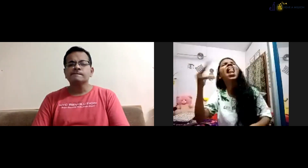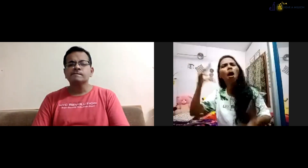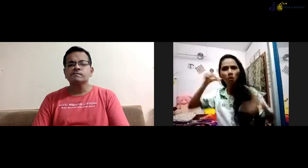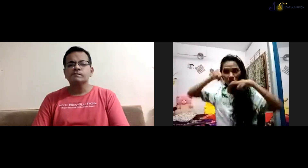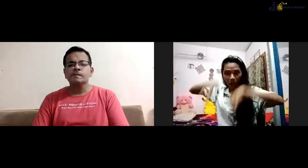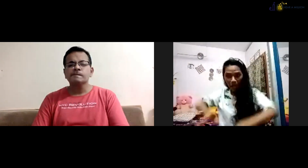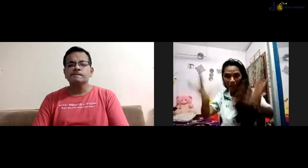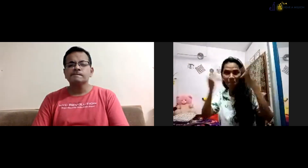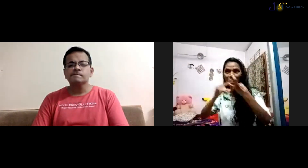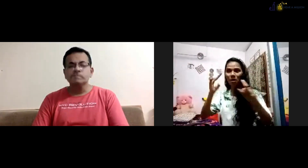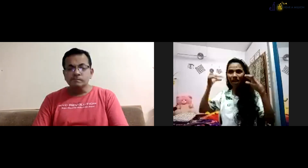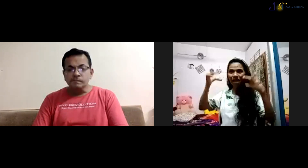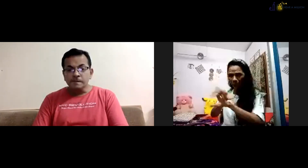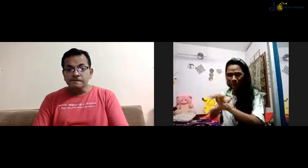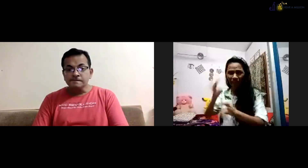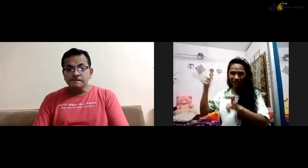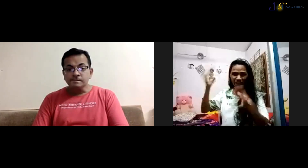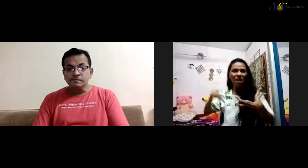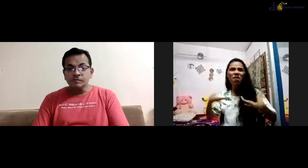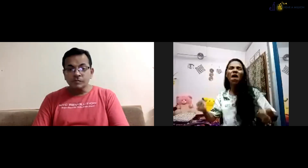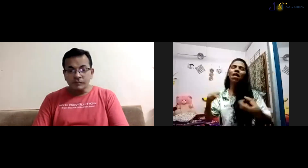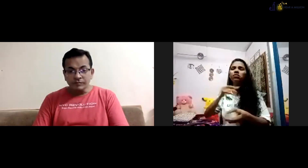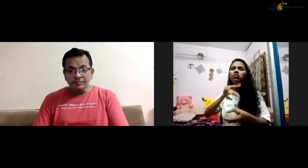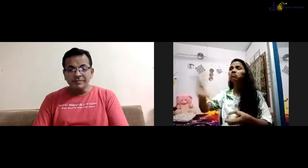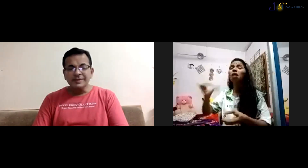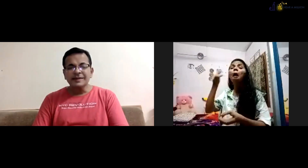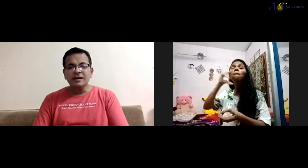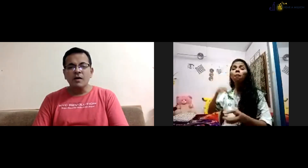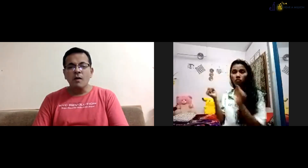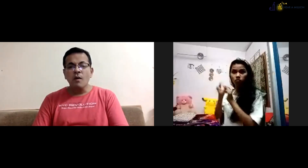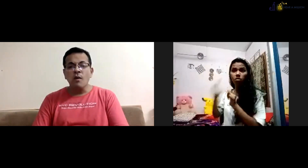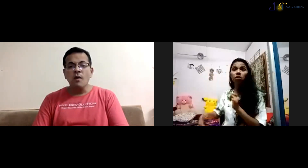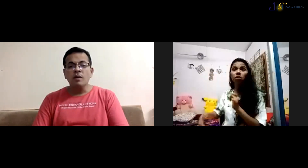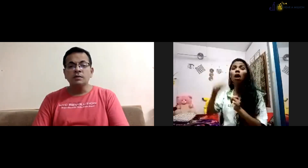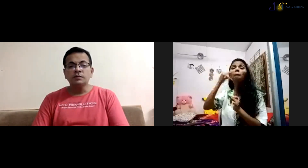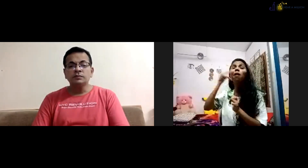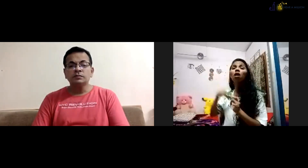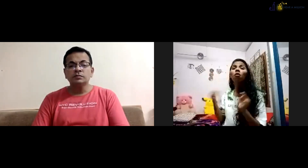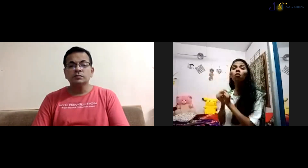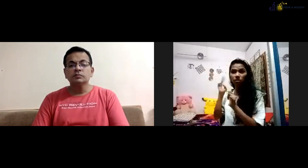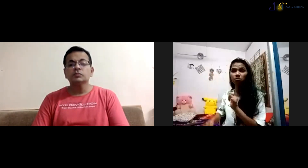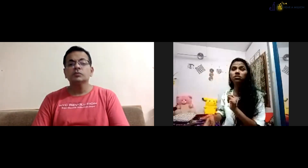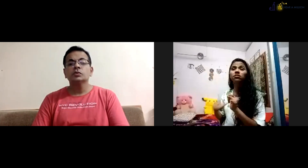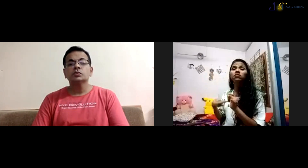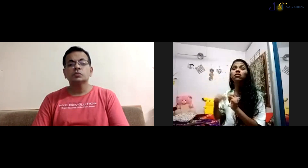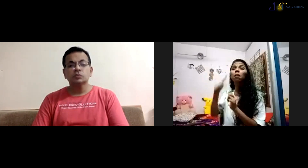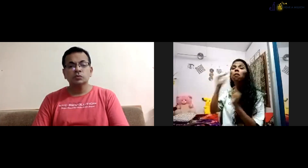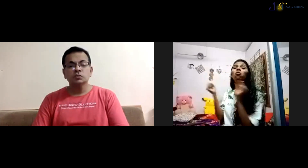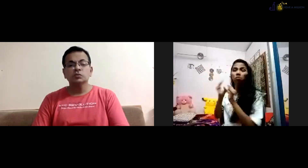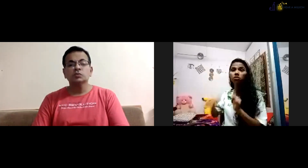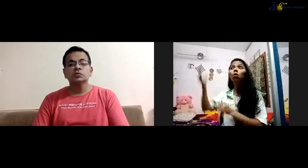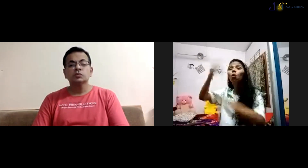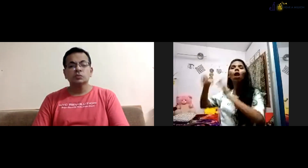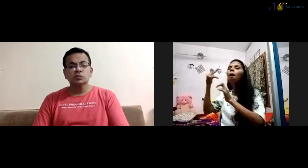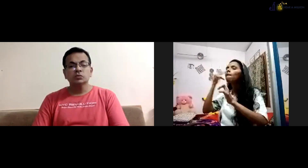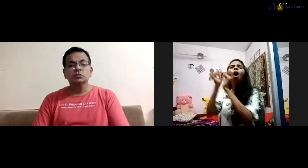went. So some people, I would say that, yeah, I would like to go at that places. I would like to wear some slippers, and they would say that, yeah, you have to come